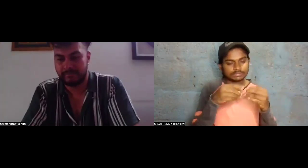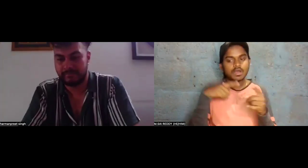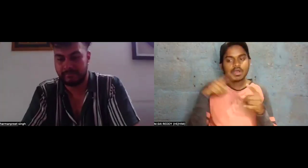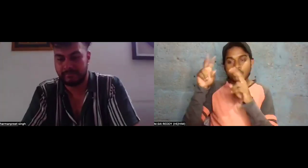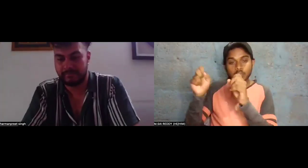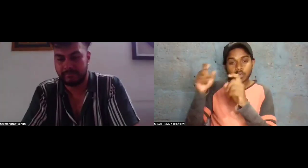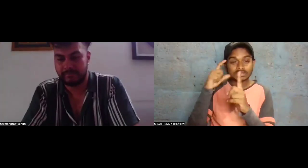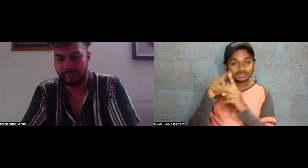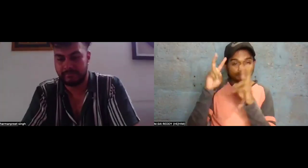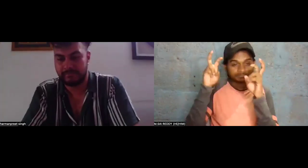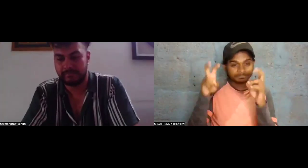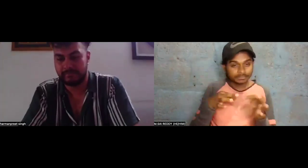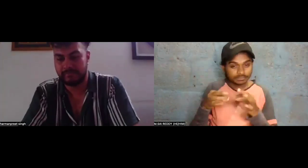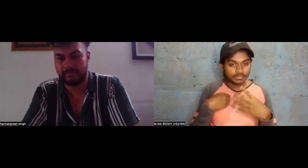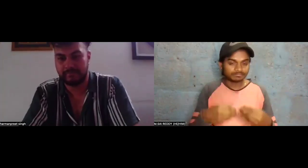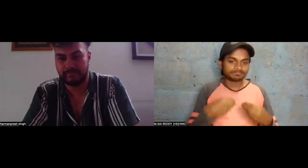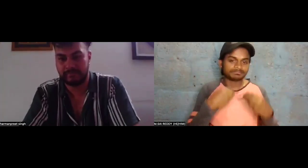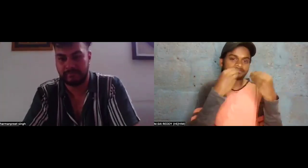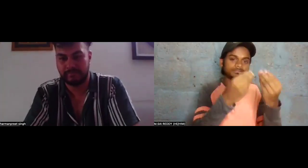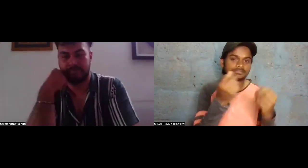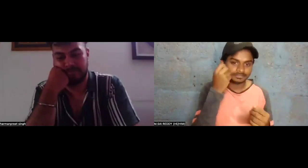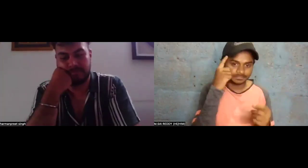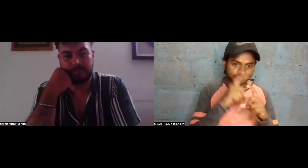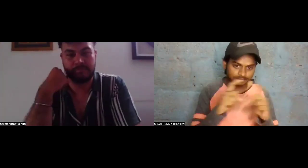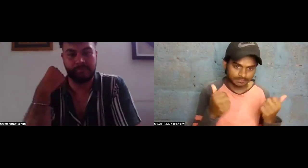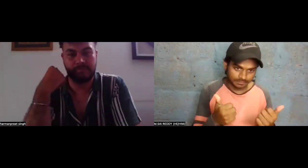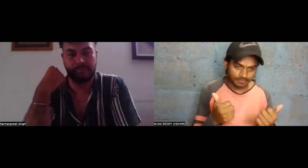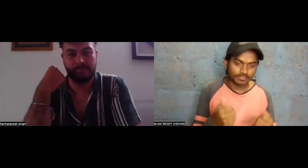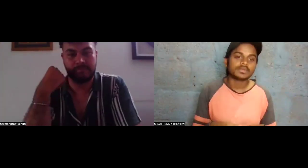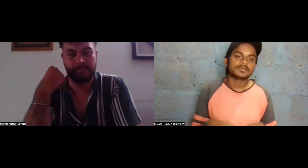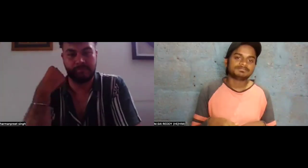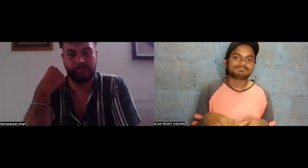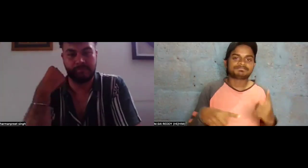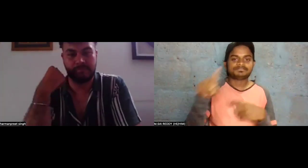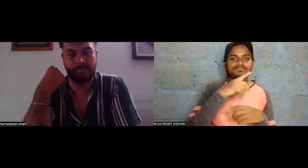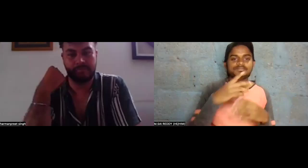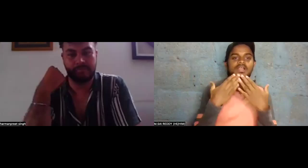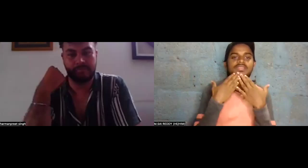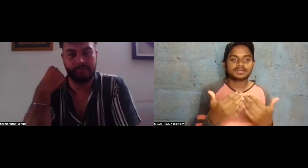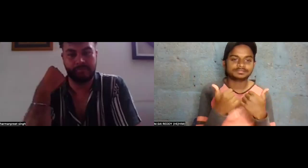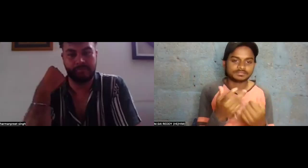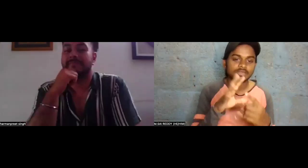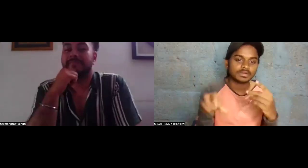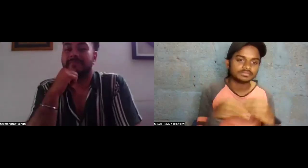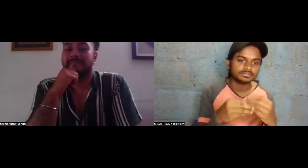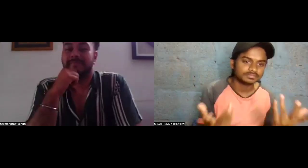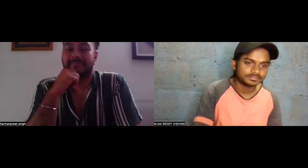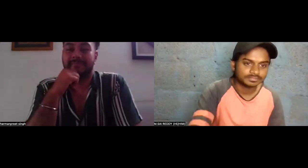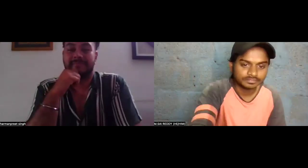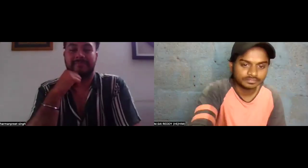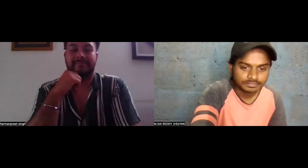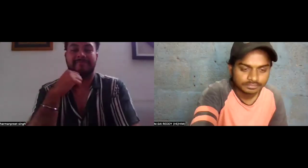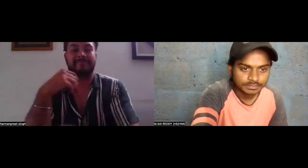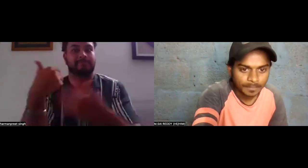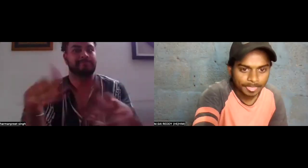it. I try to make them understand, you understand your own identity, and this is my identity. You should be